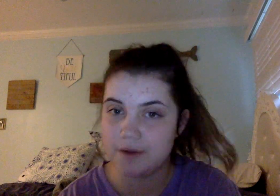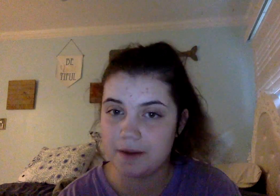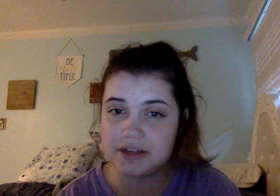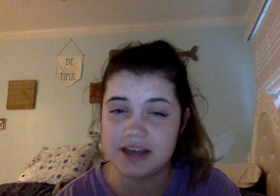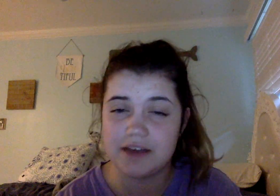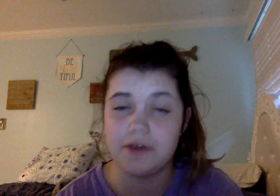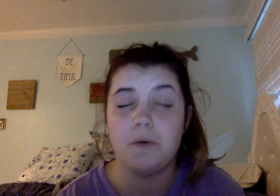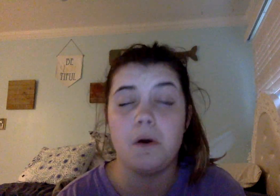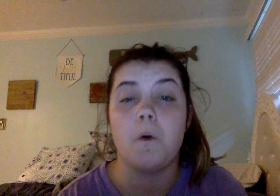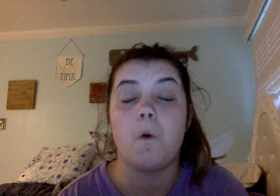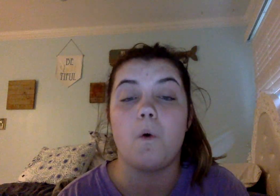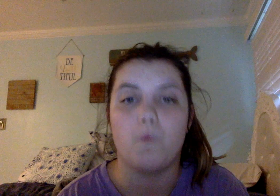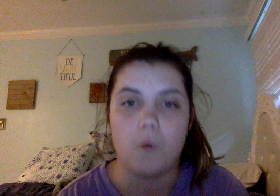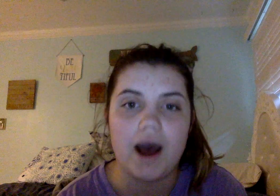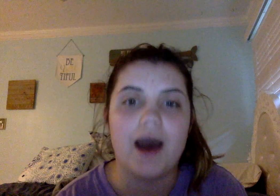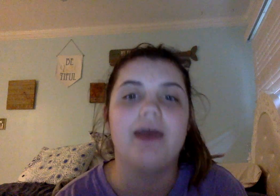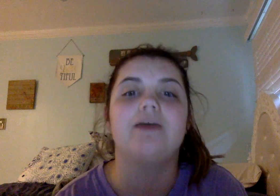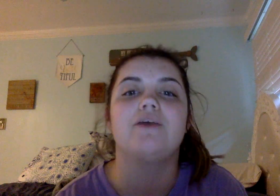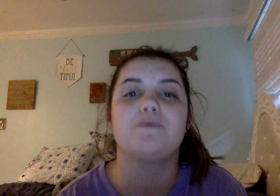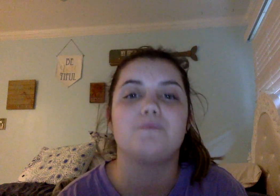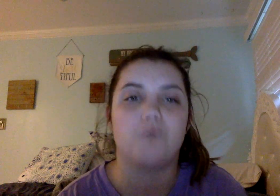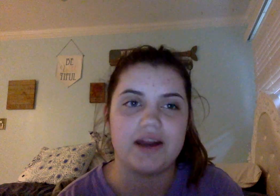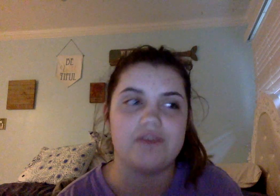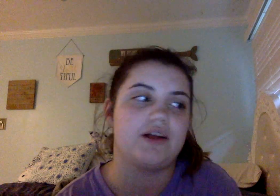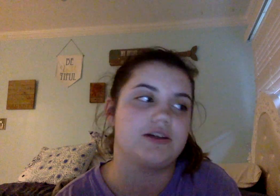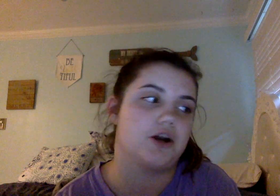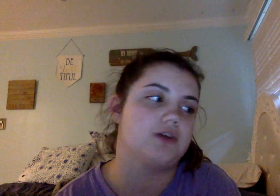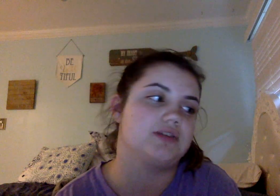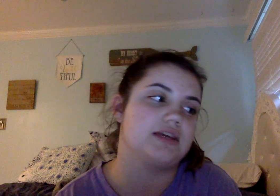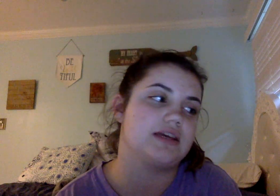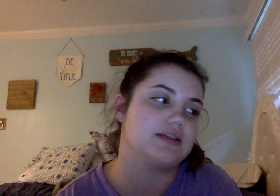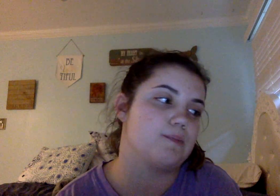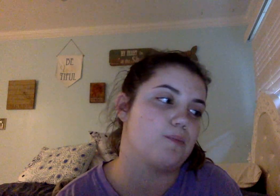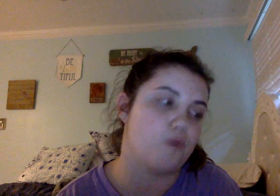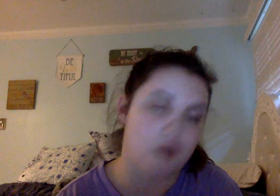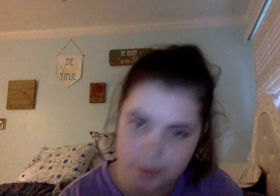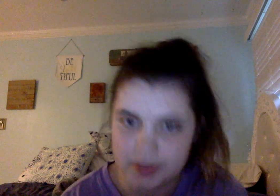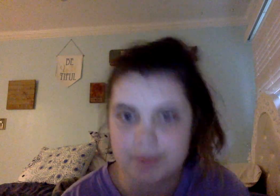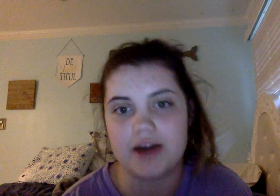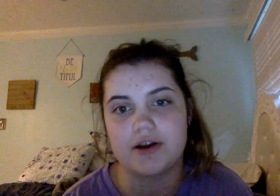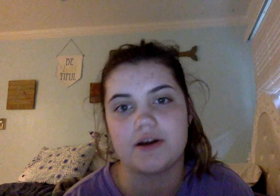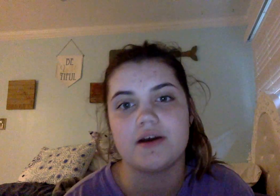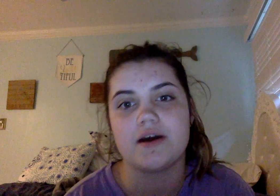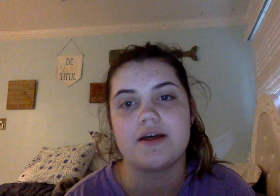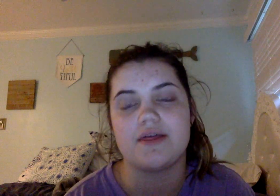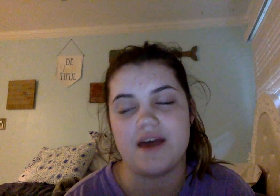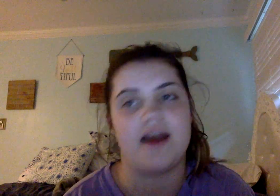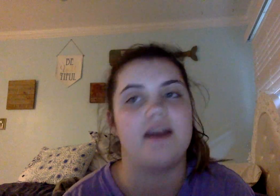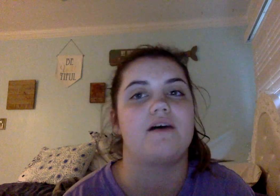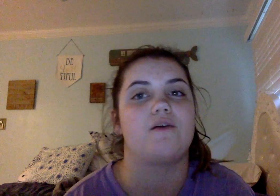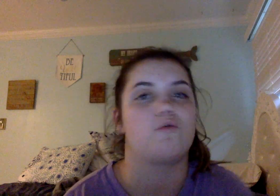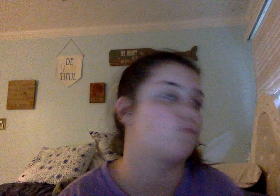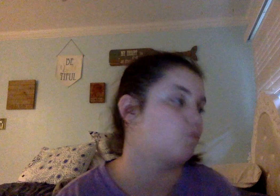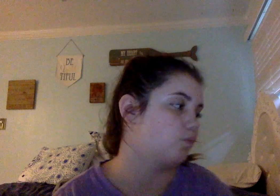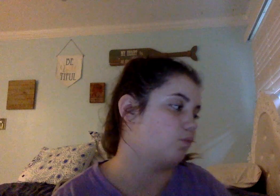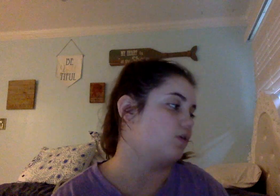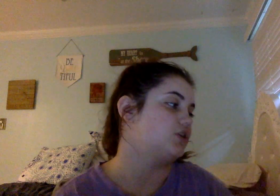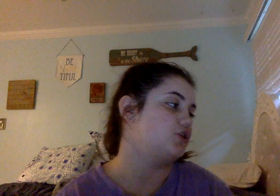going to tell you why writing flashcards is probably better than doing